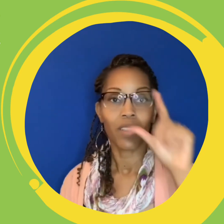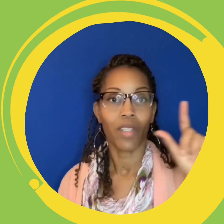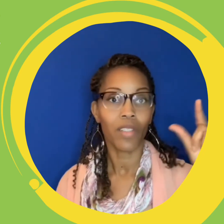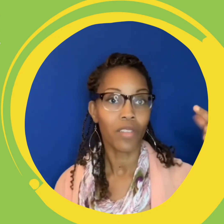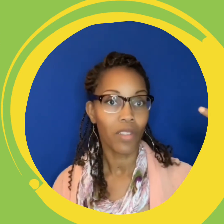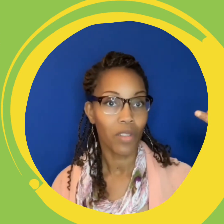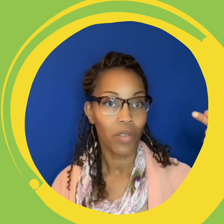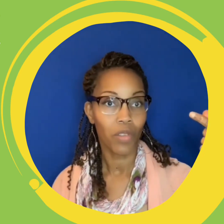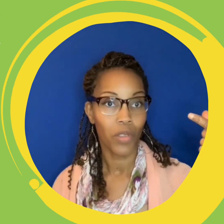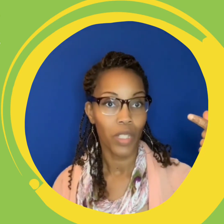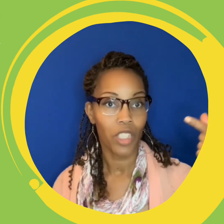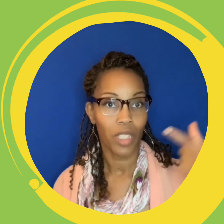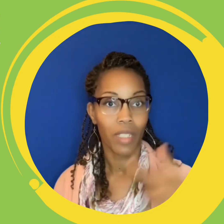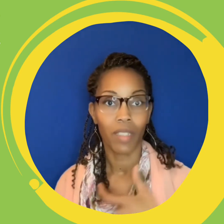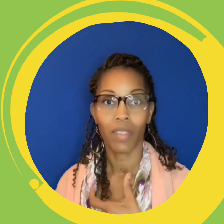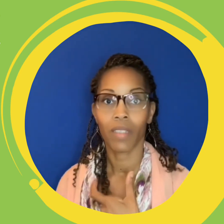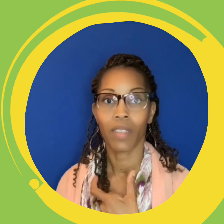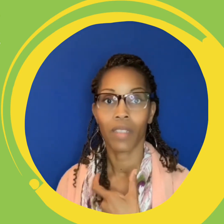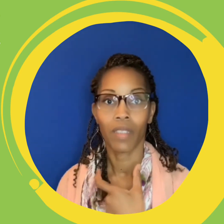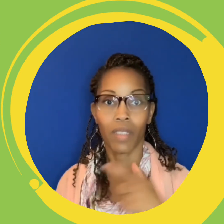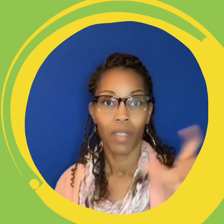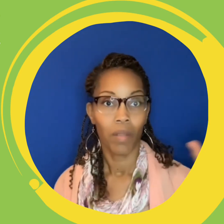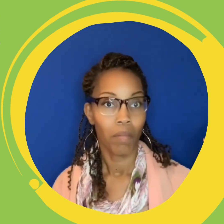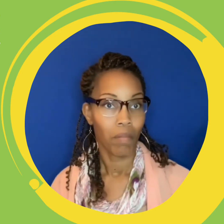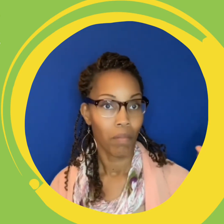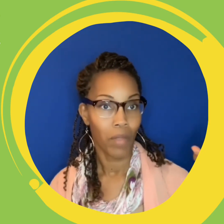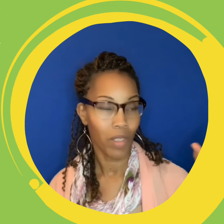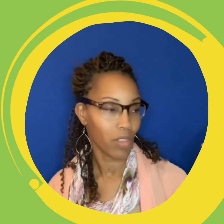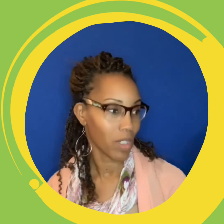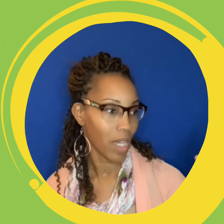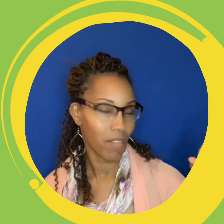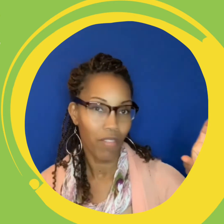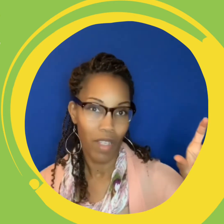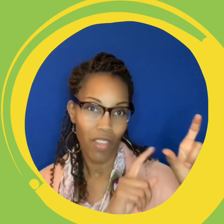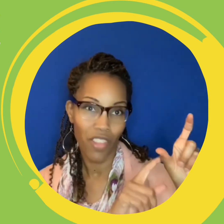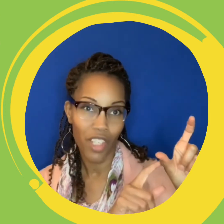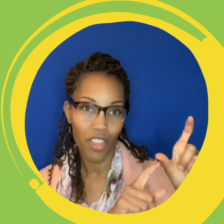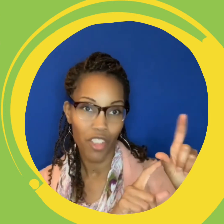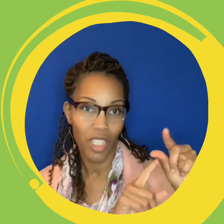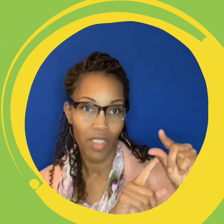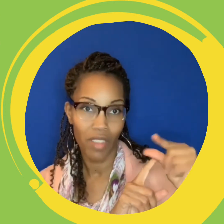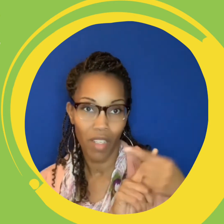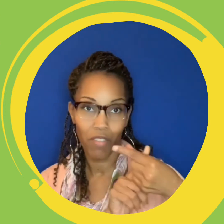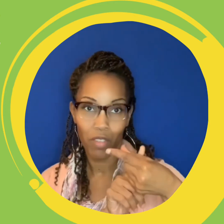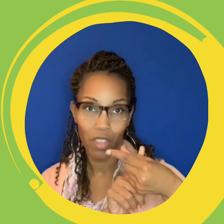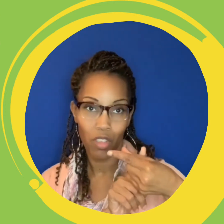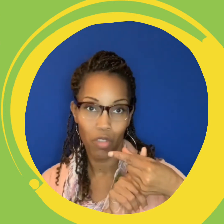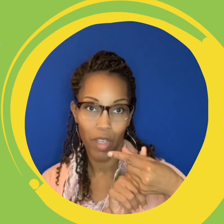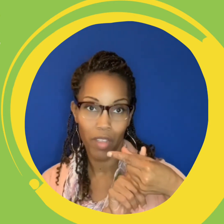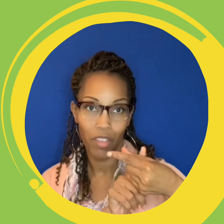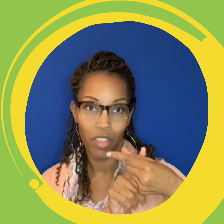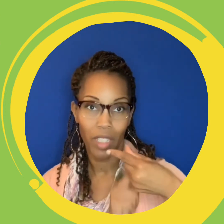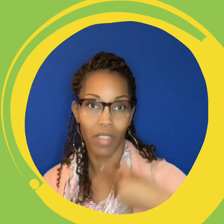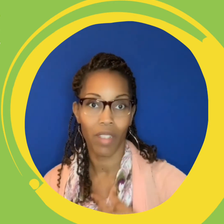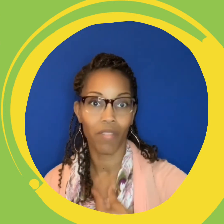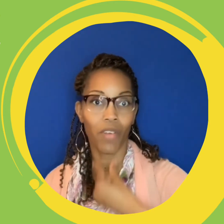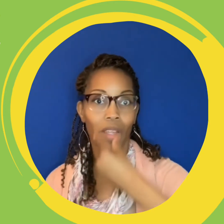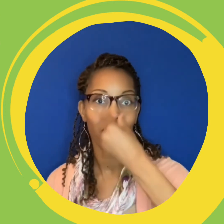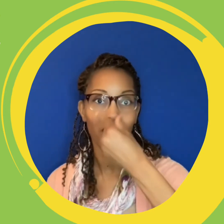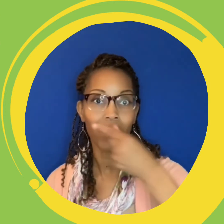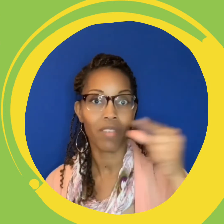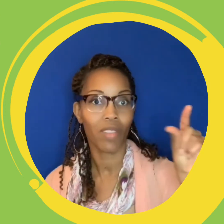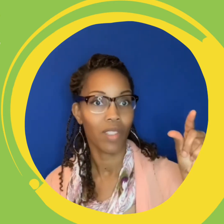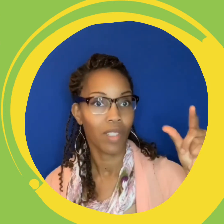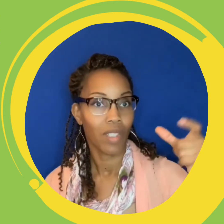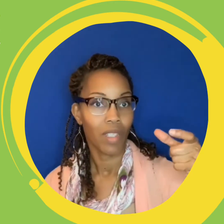You can also do a G, but it's kind of a thicker G instead of, this is your regular G. Instead of going like